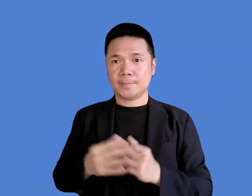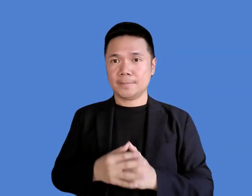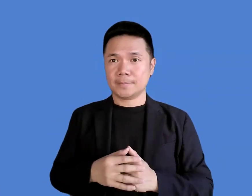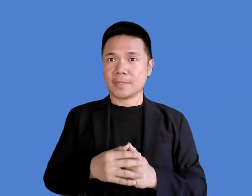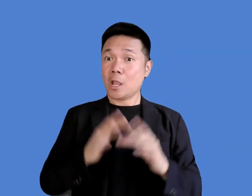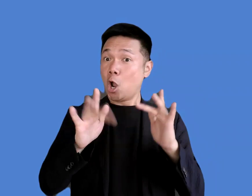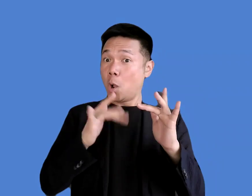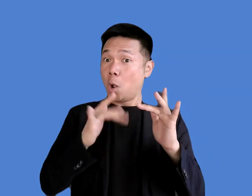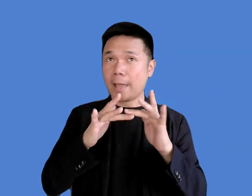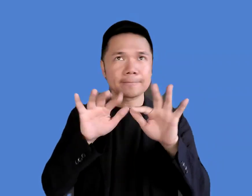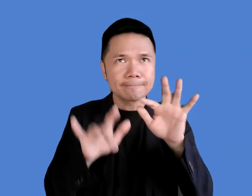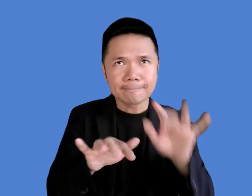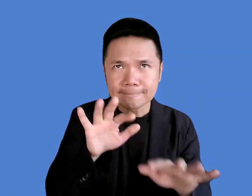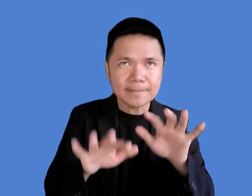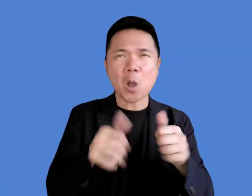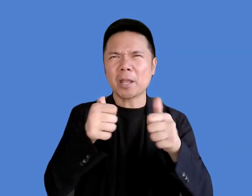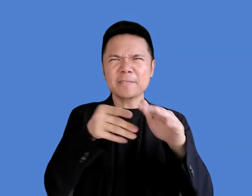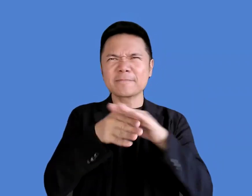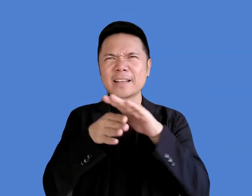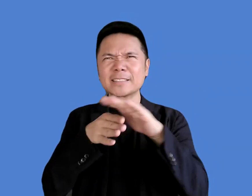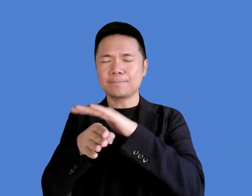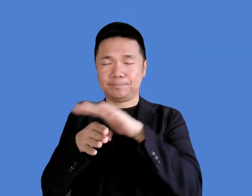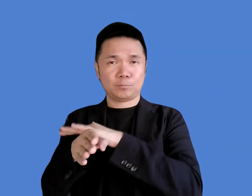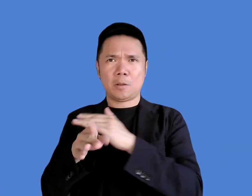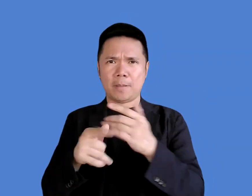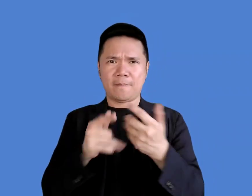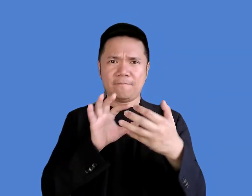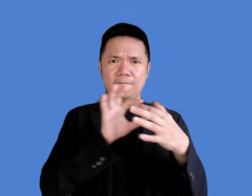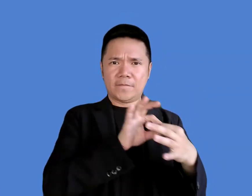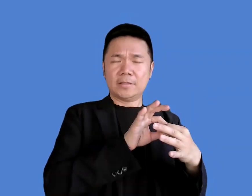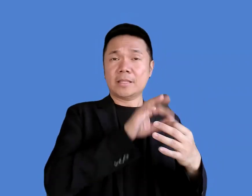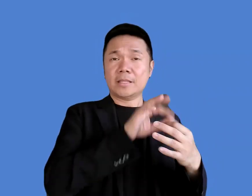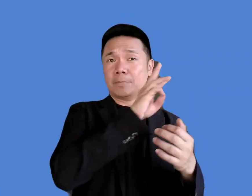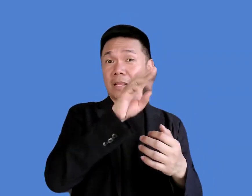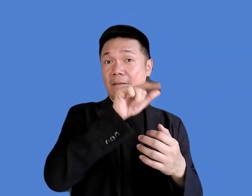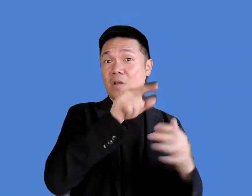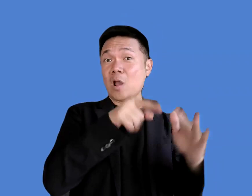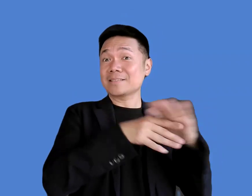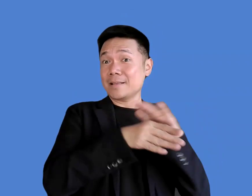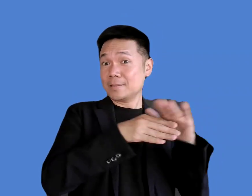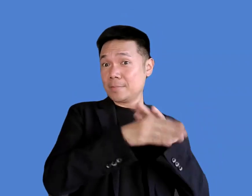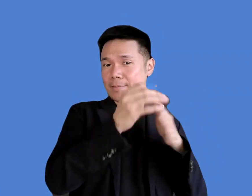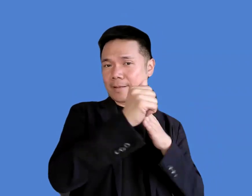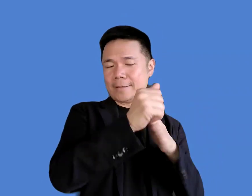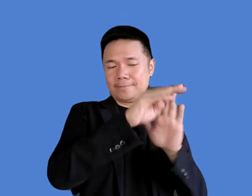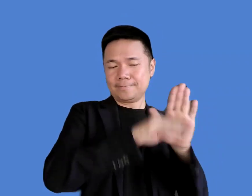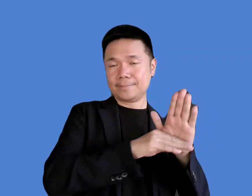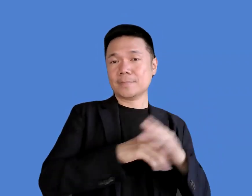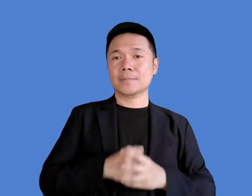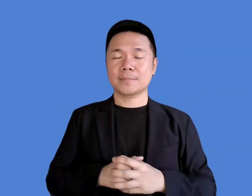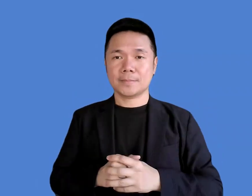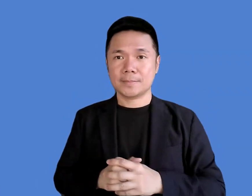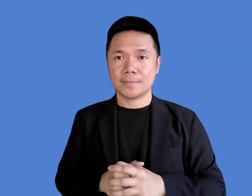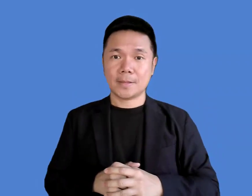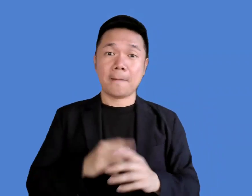online usability to ensure that there is compliance with the World Wide Web content accessibility guidelines. We are